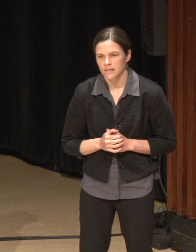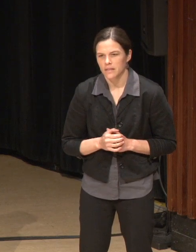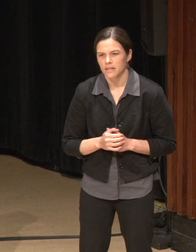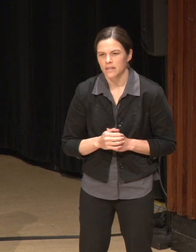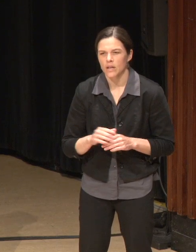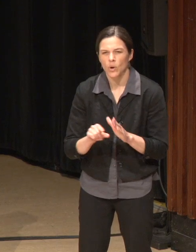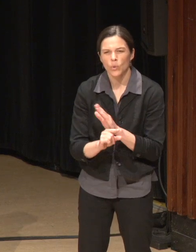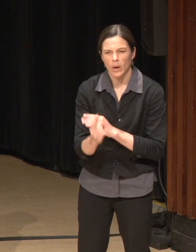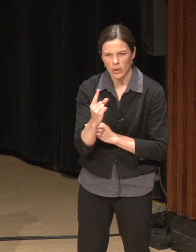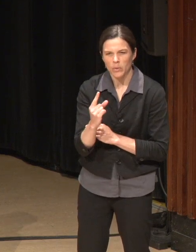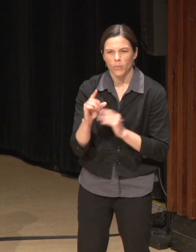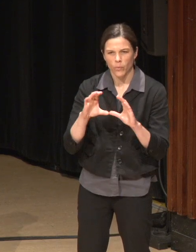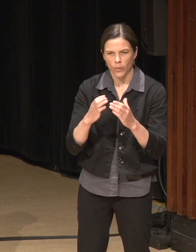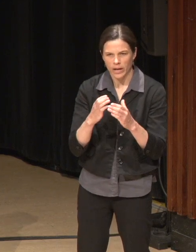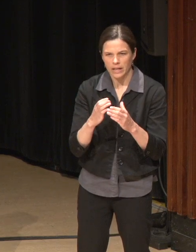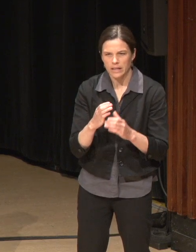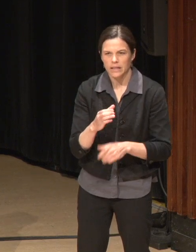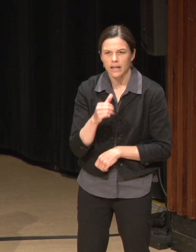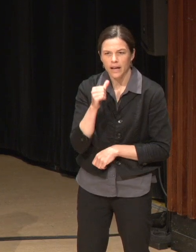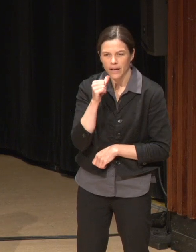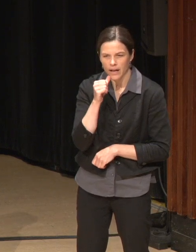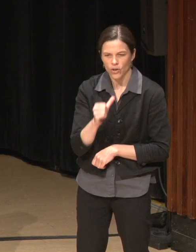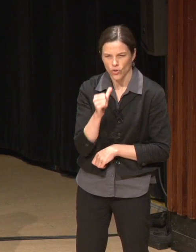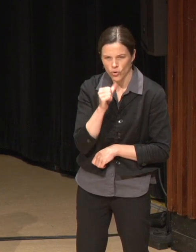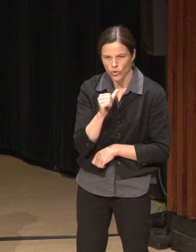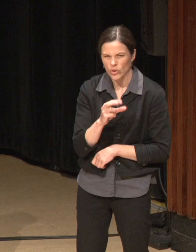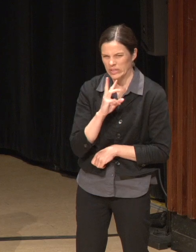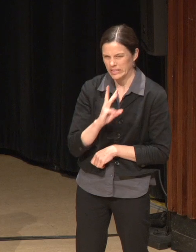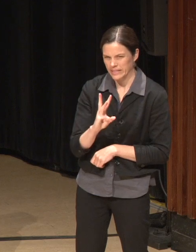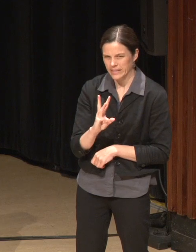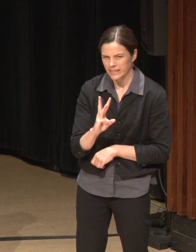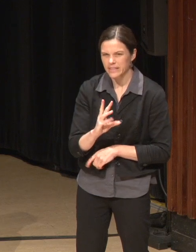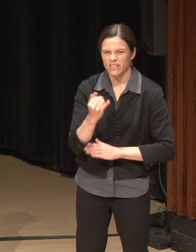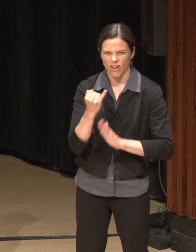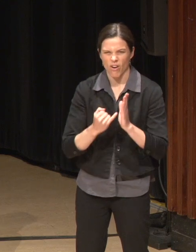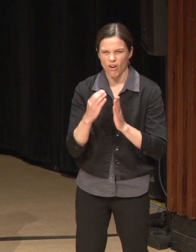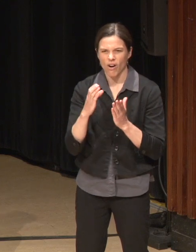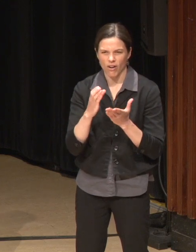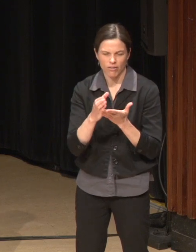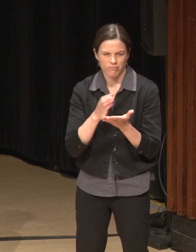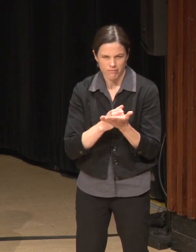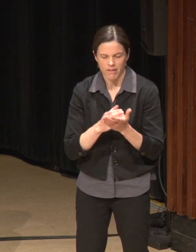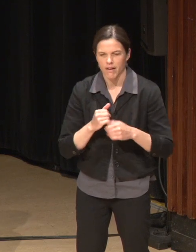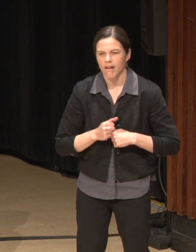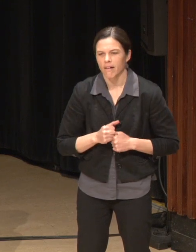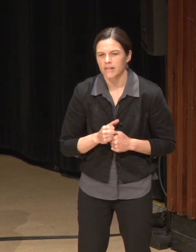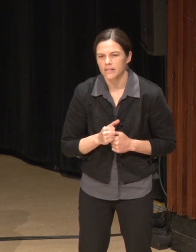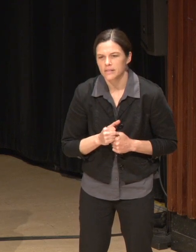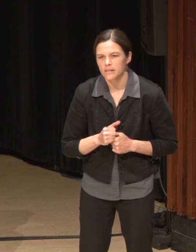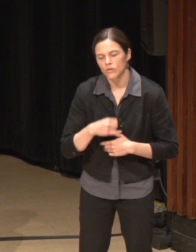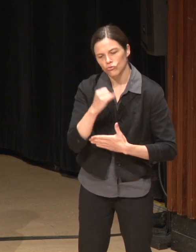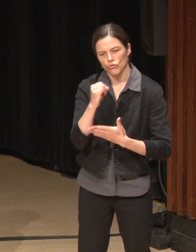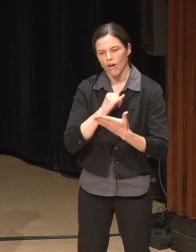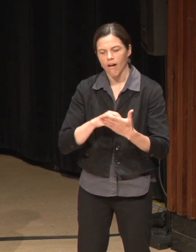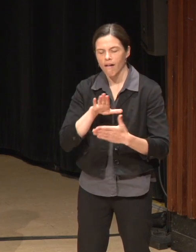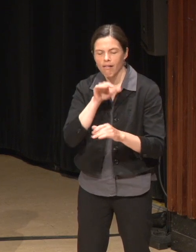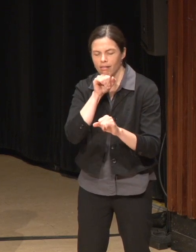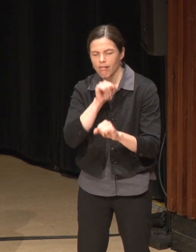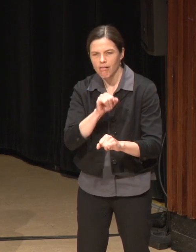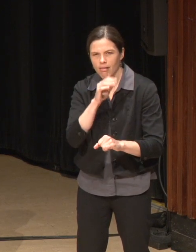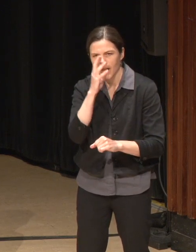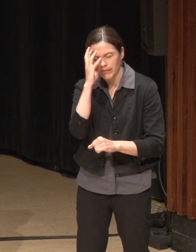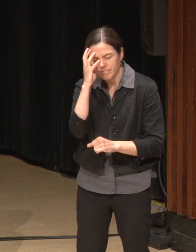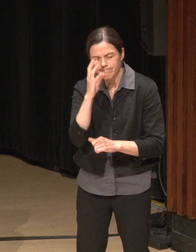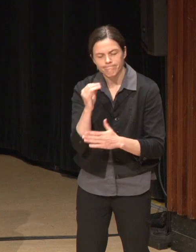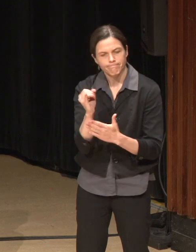there was a little girl, 6 years old, during an art lesson at the back of the room doing what she loved most, which was drawing a picture. And when it